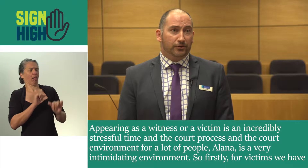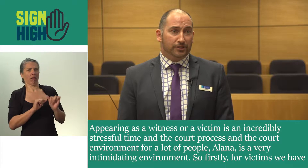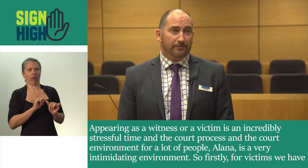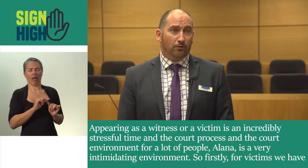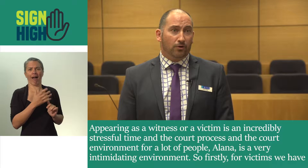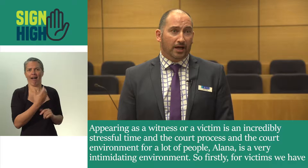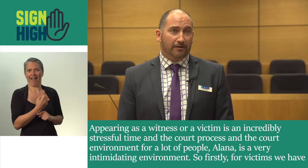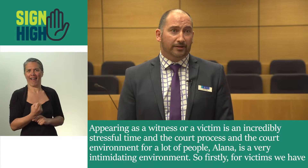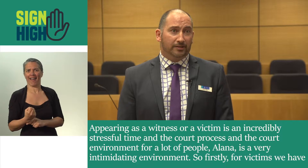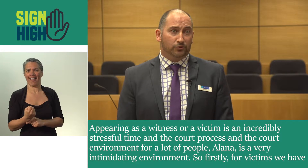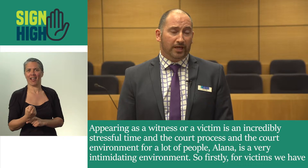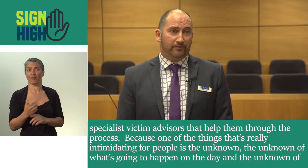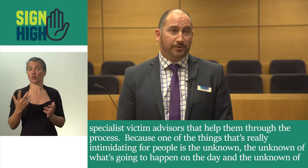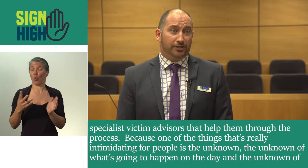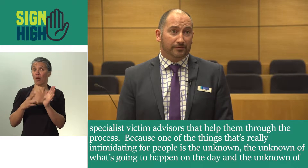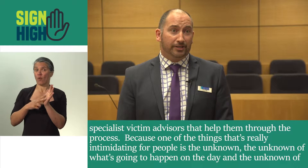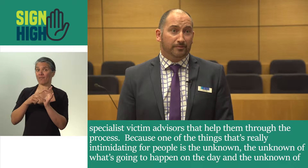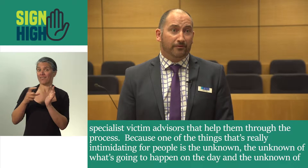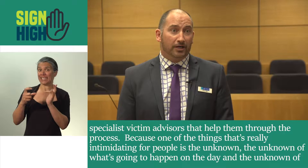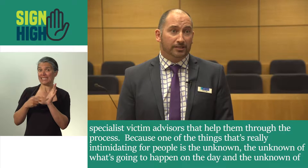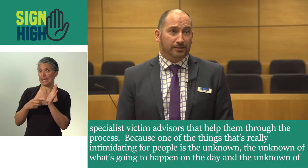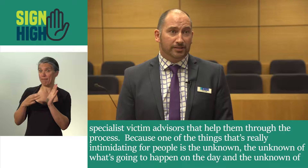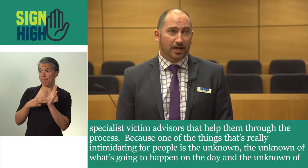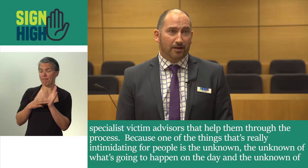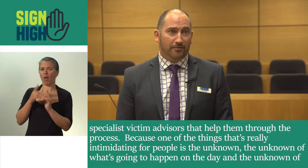firstly for victims, we have specialist victim advisors